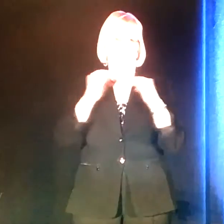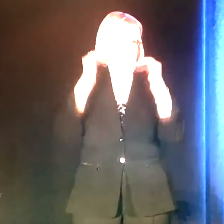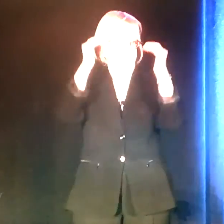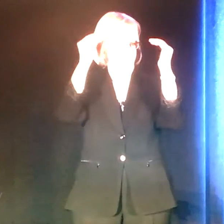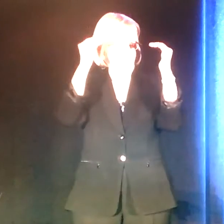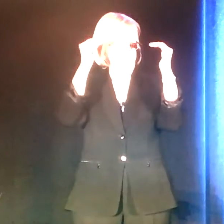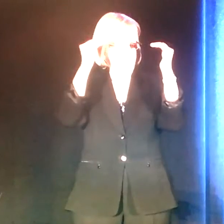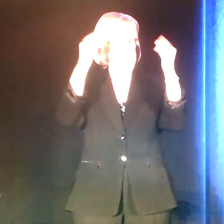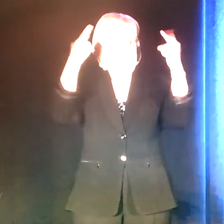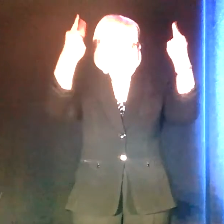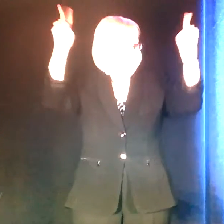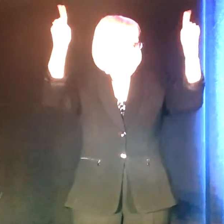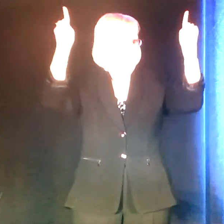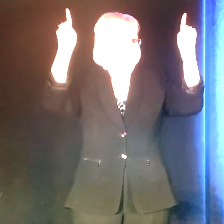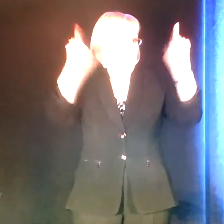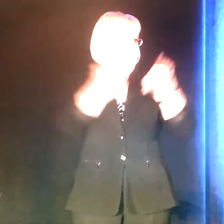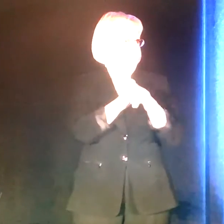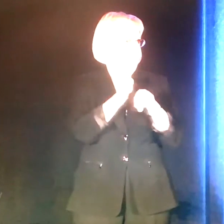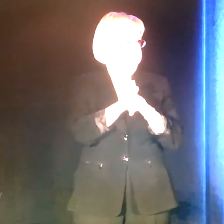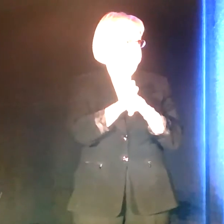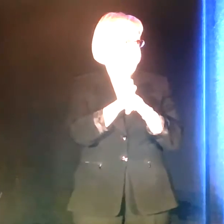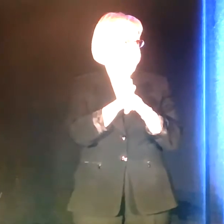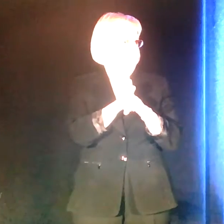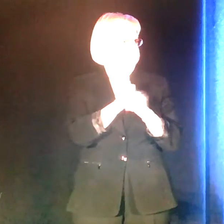as interpreters, we think more advanced and successful work